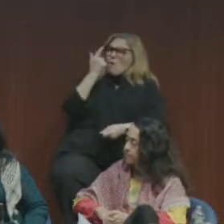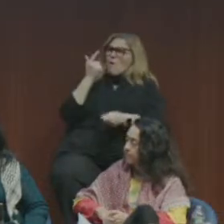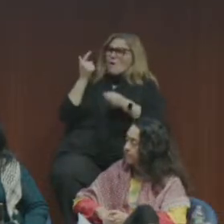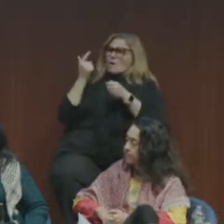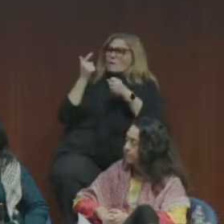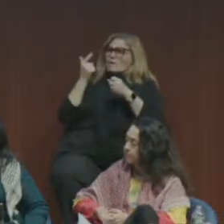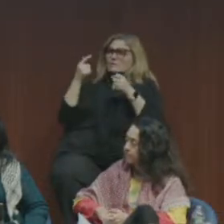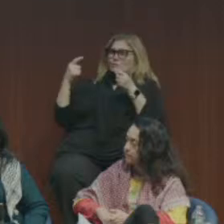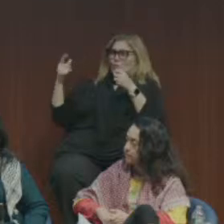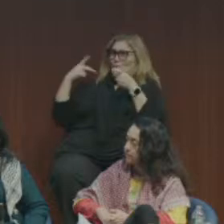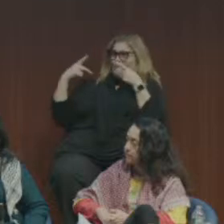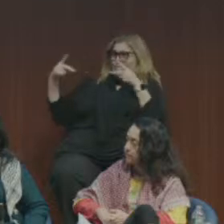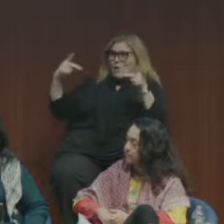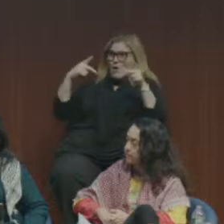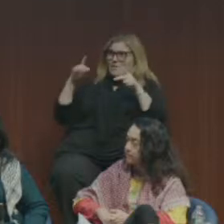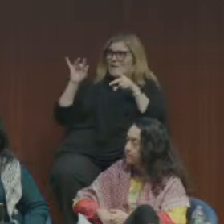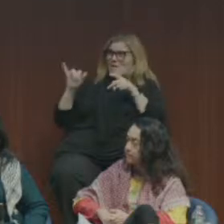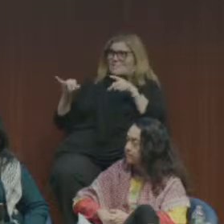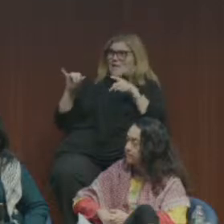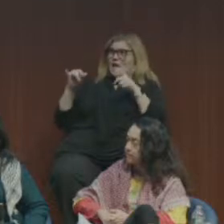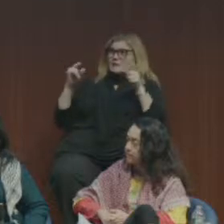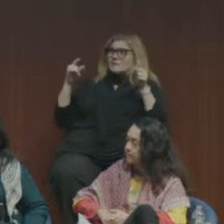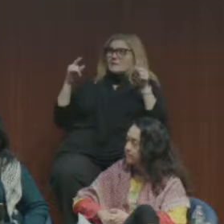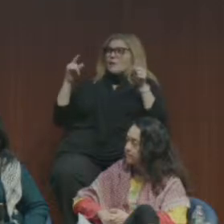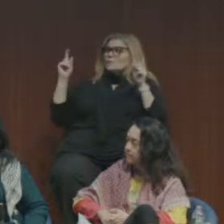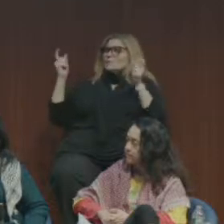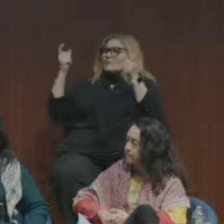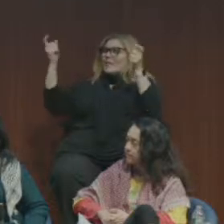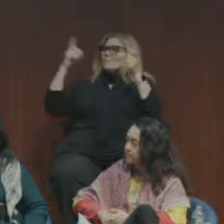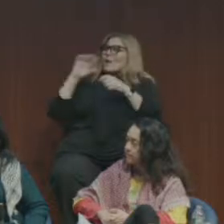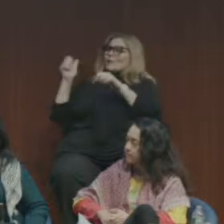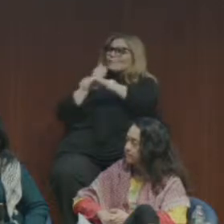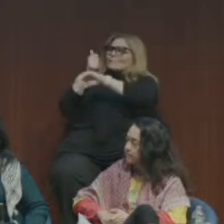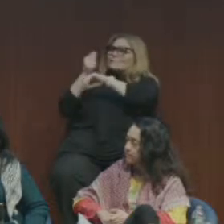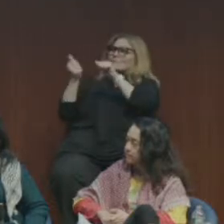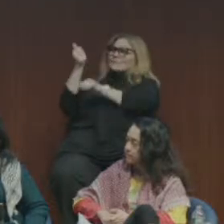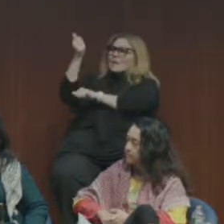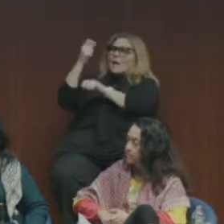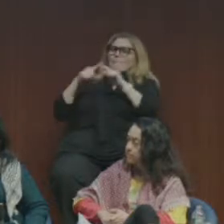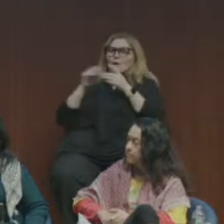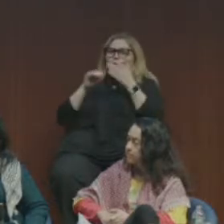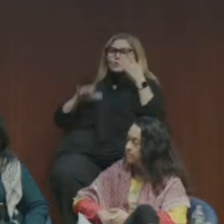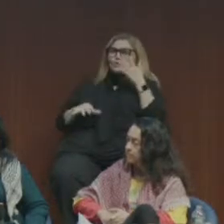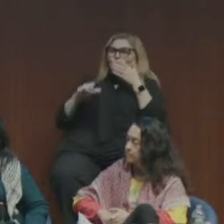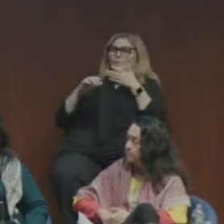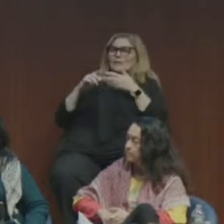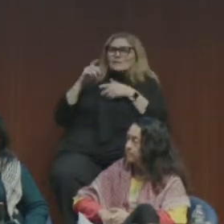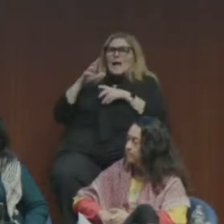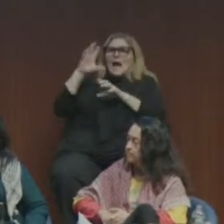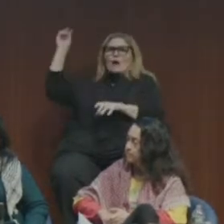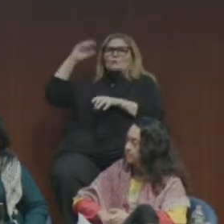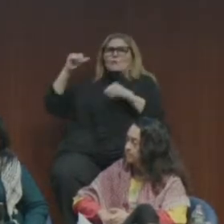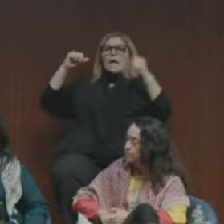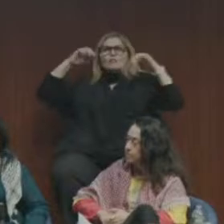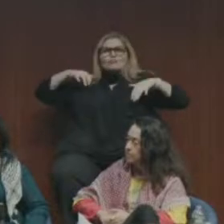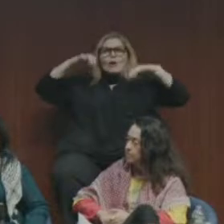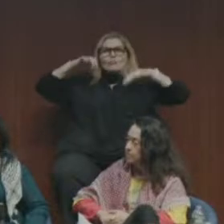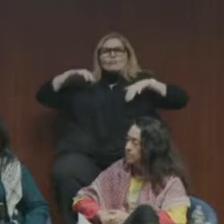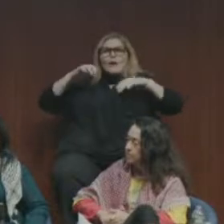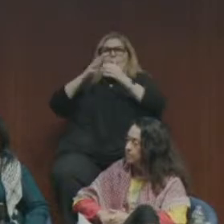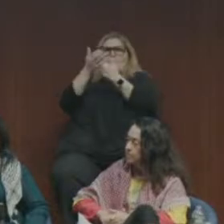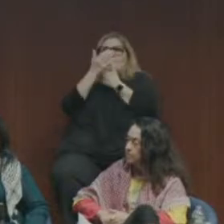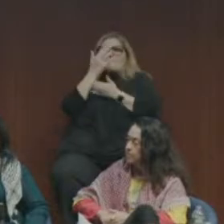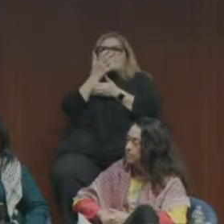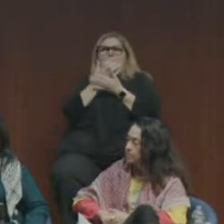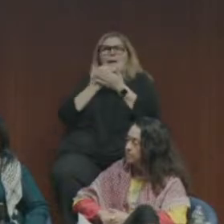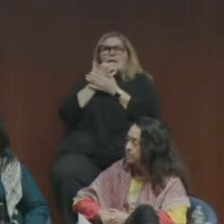called a Flames Party, "while celebrating your investiture while your students and their allies stand in the cold and rain, begging you to look